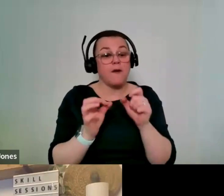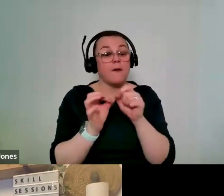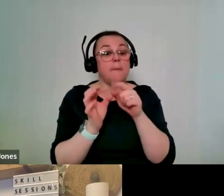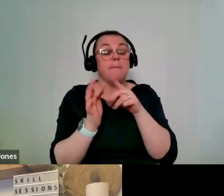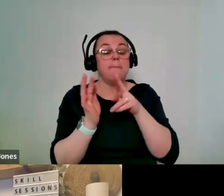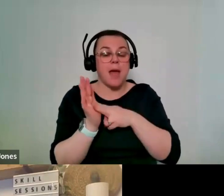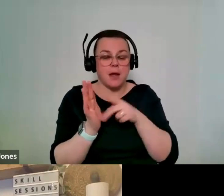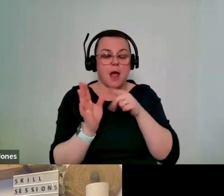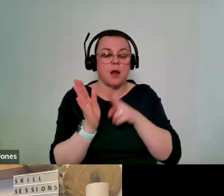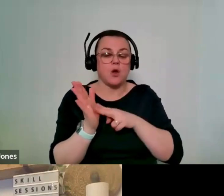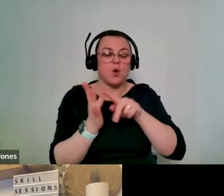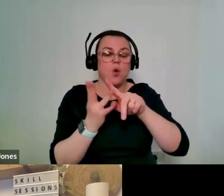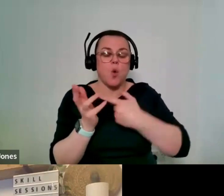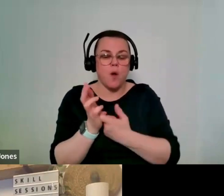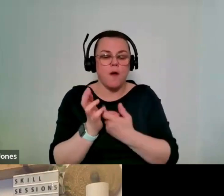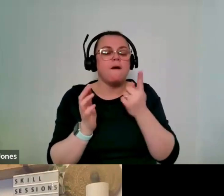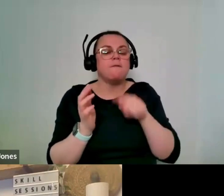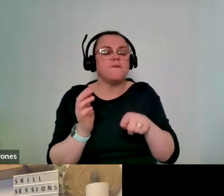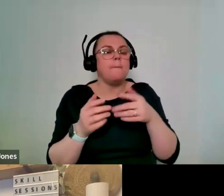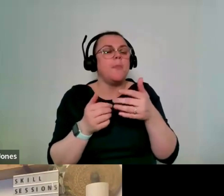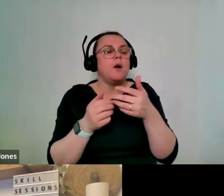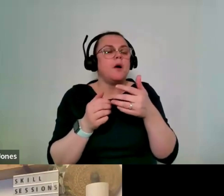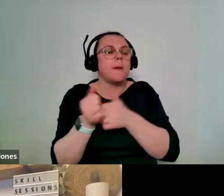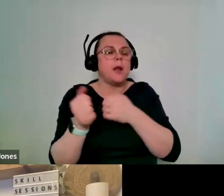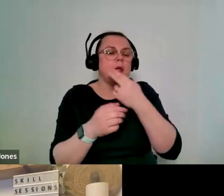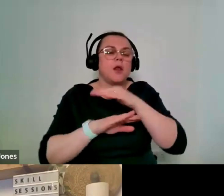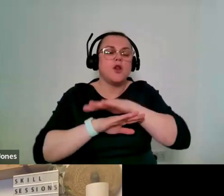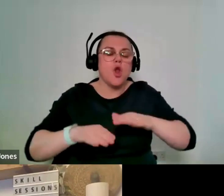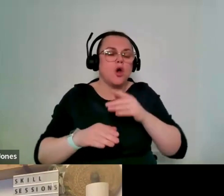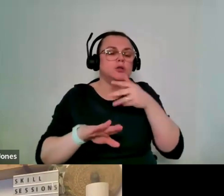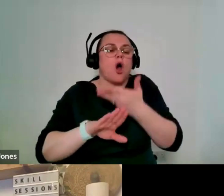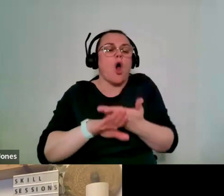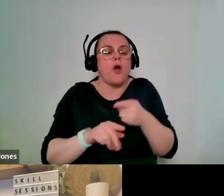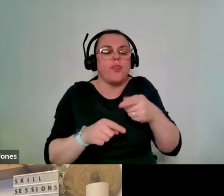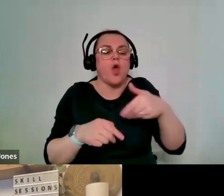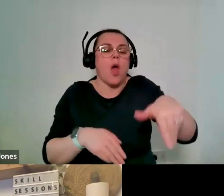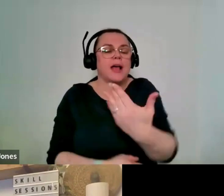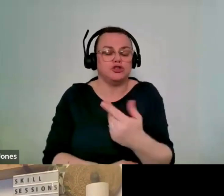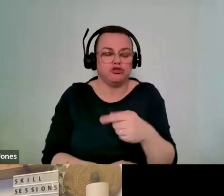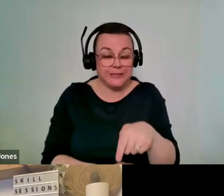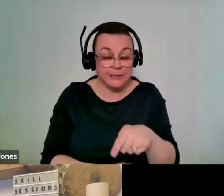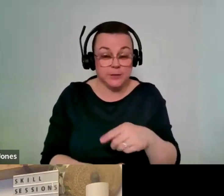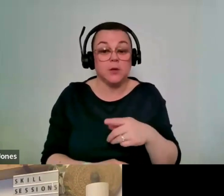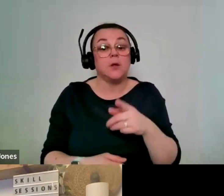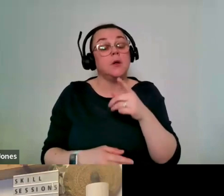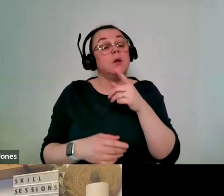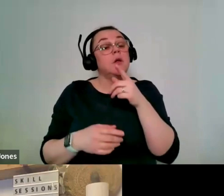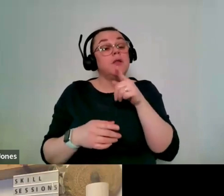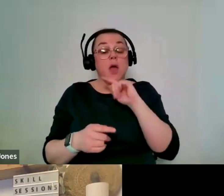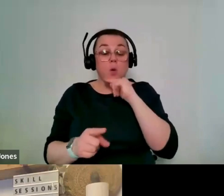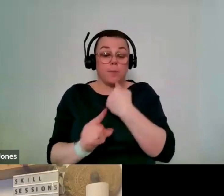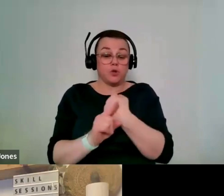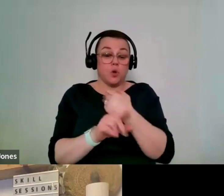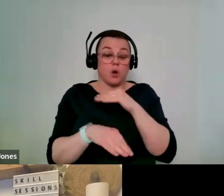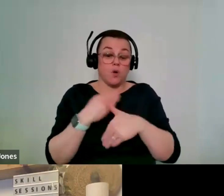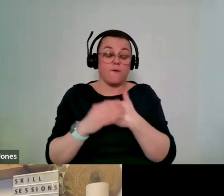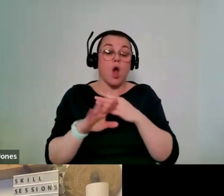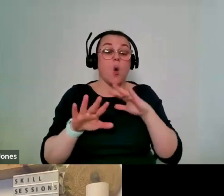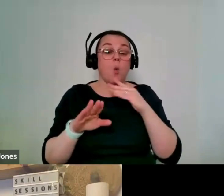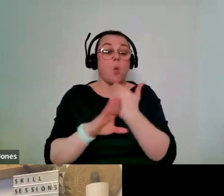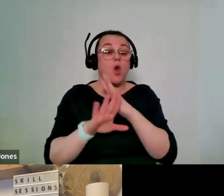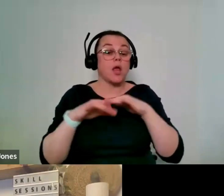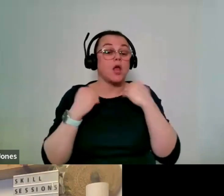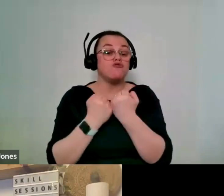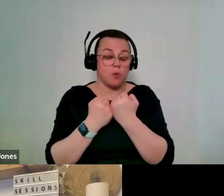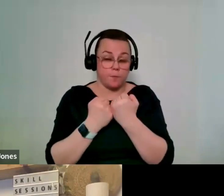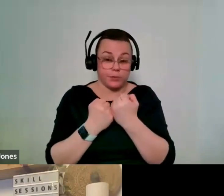from Not on the High Street. You may have heard of them, you may have bought your Christmas presents from there, and they will be talking to us about working groups. So you can sign up for